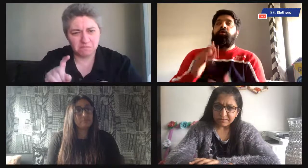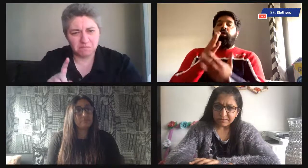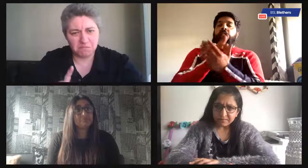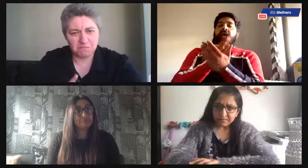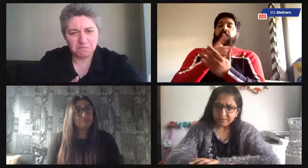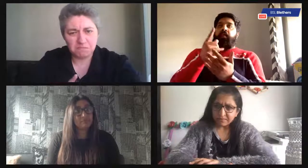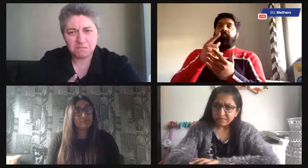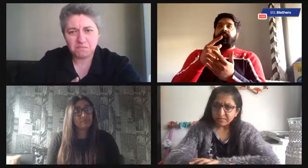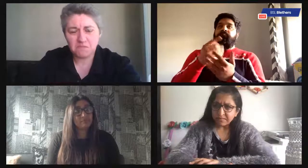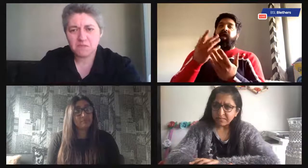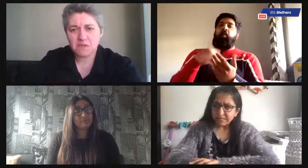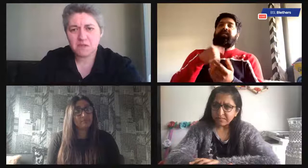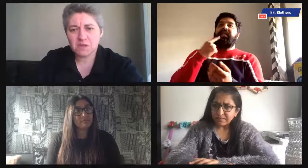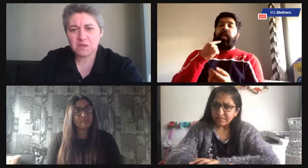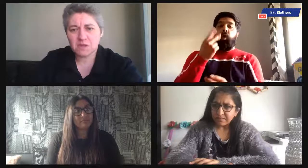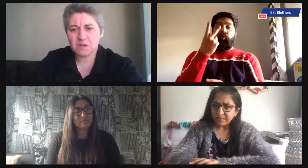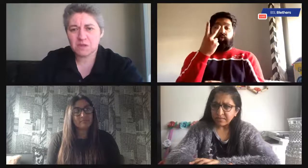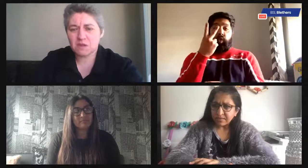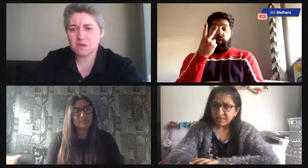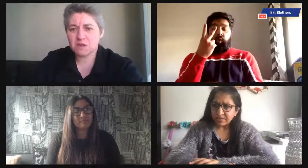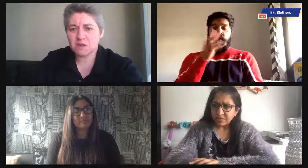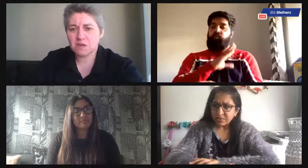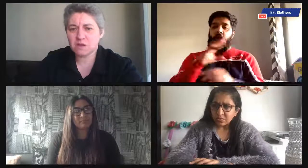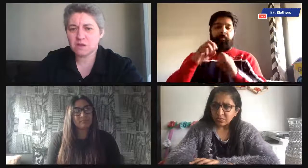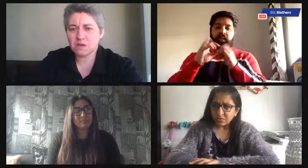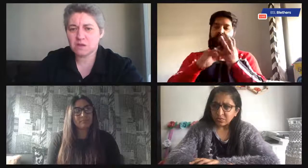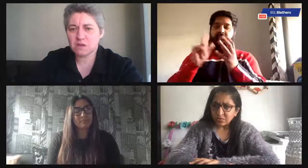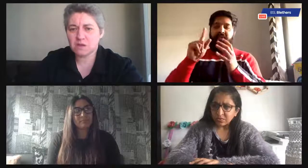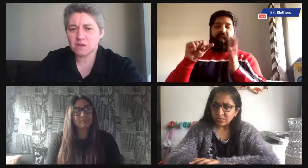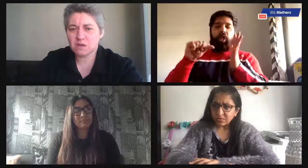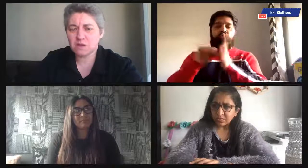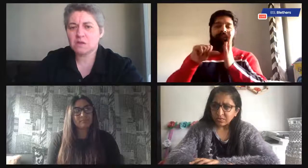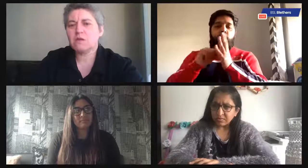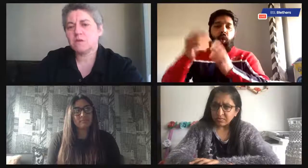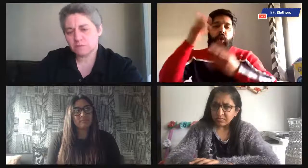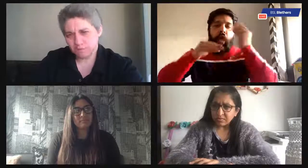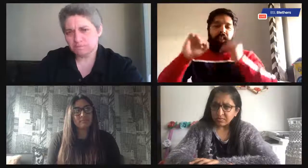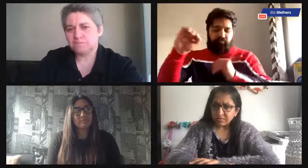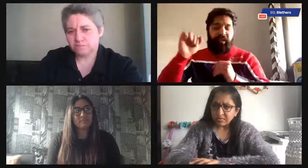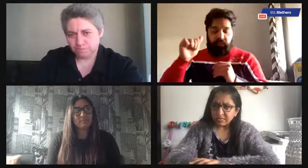do you think now, is there still cases for really,